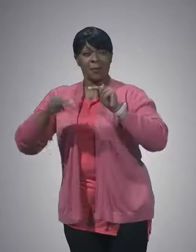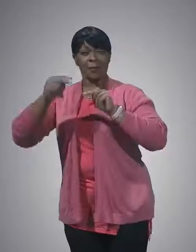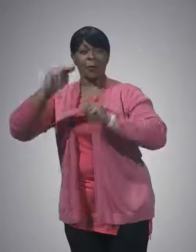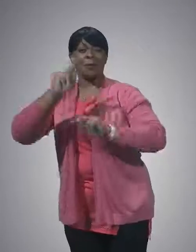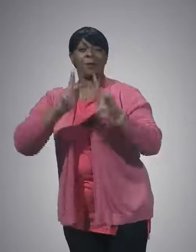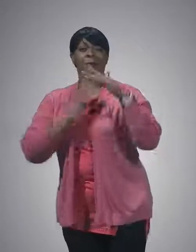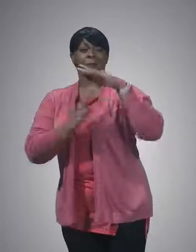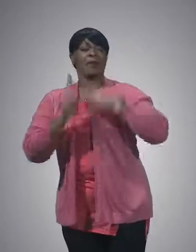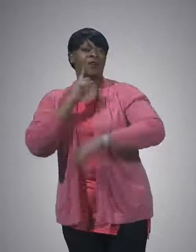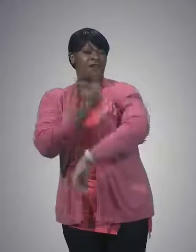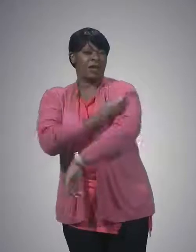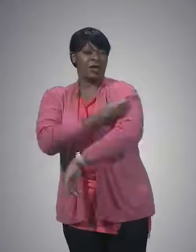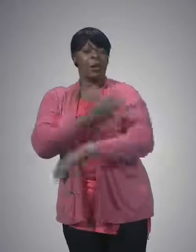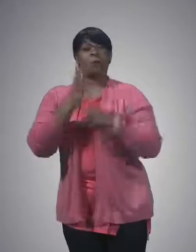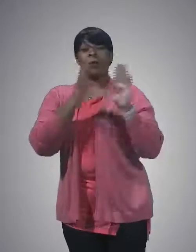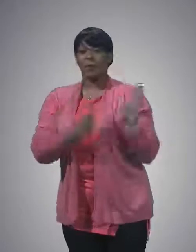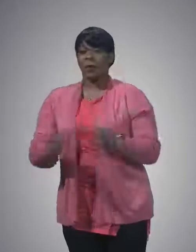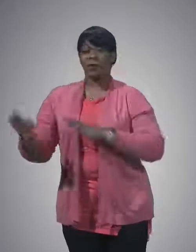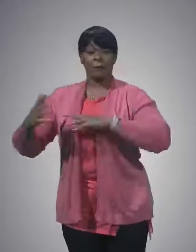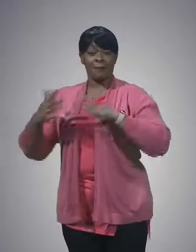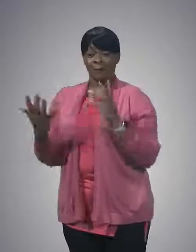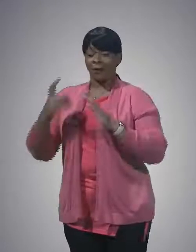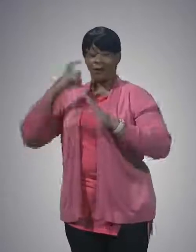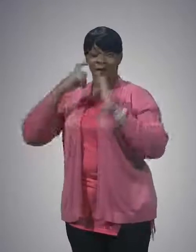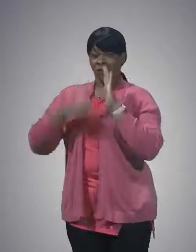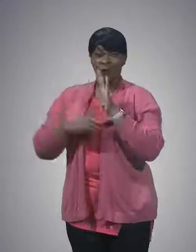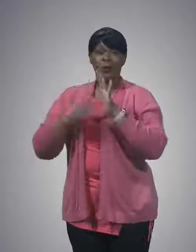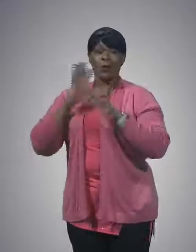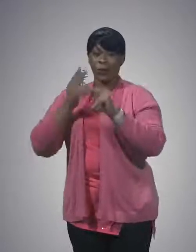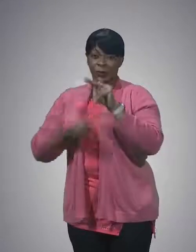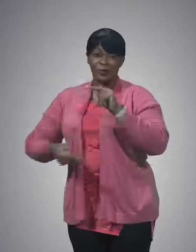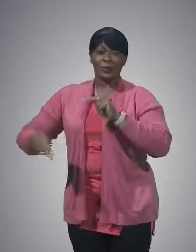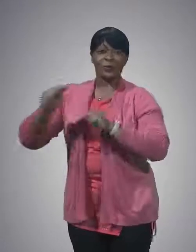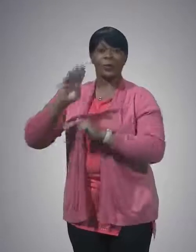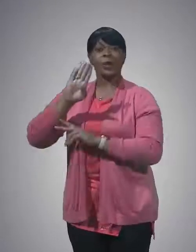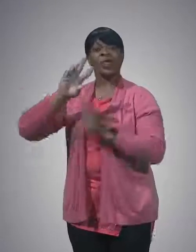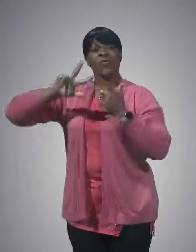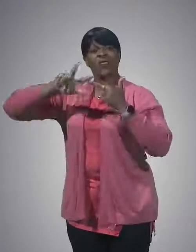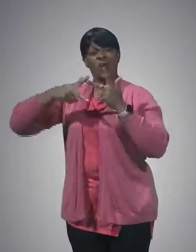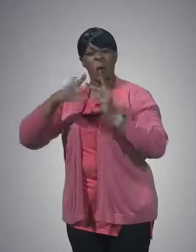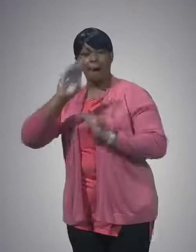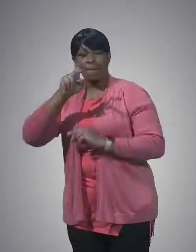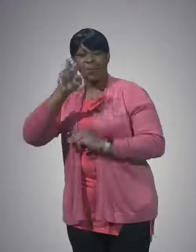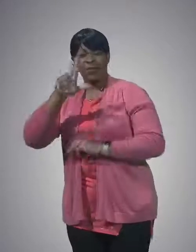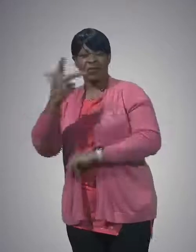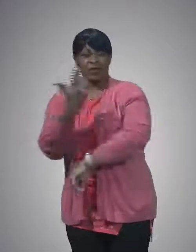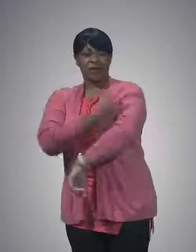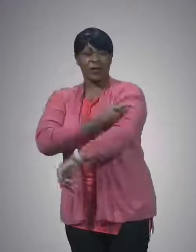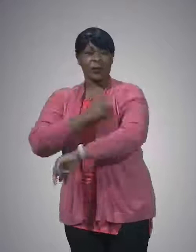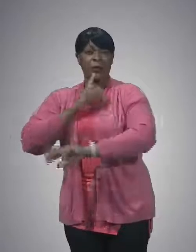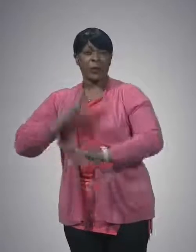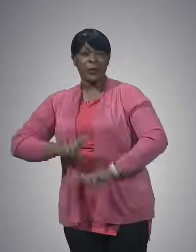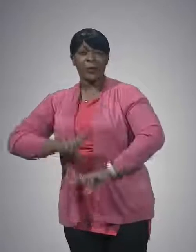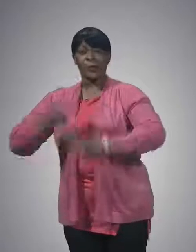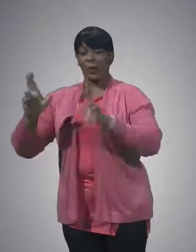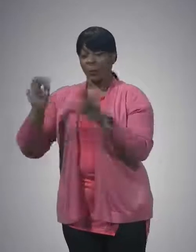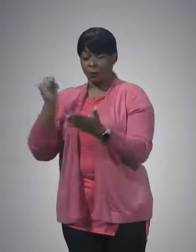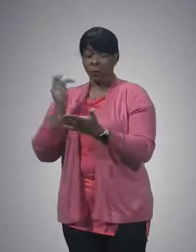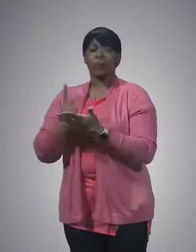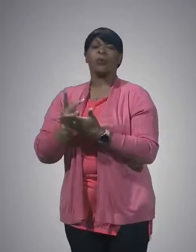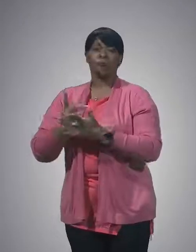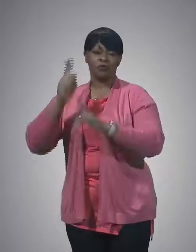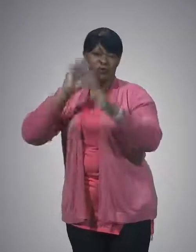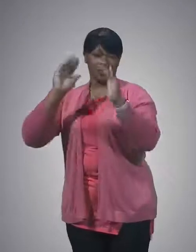are preparing for what we know will be a surge when booster vaccinations are ultimately approved. Again,